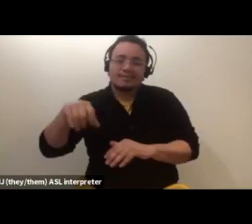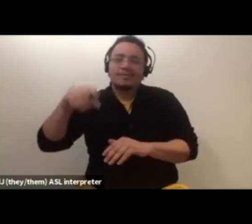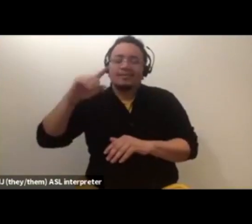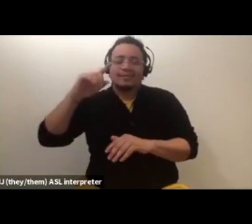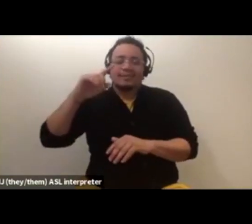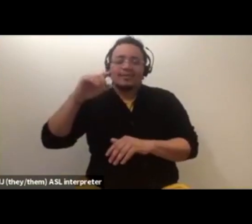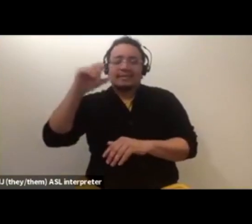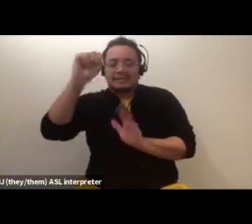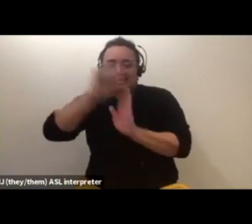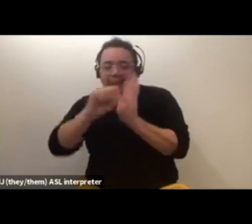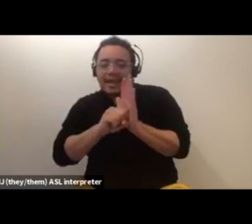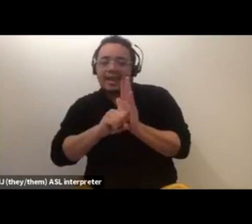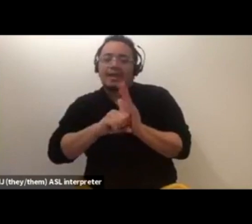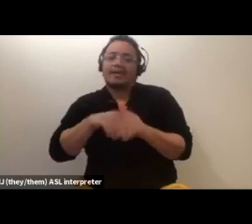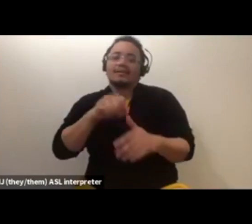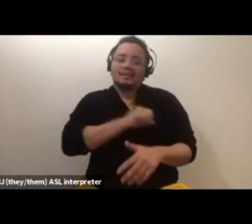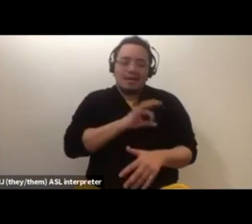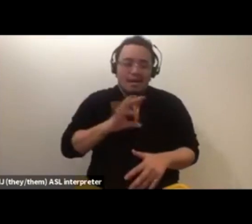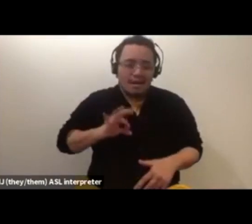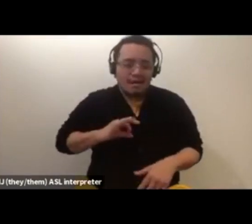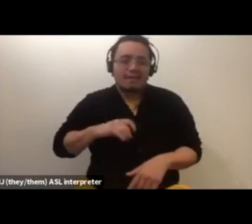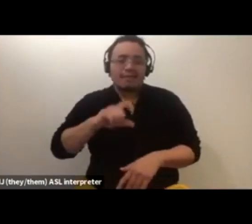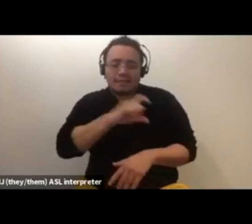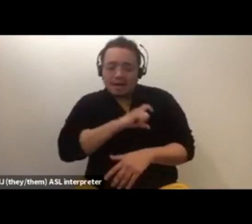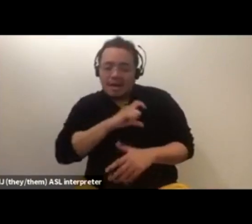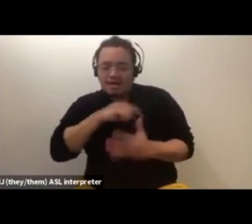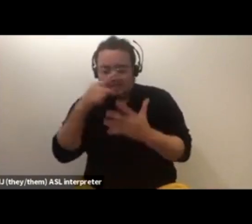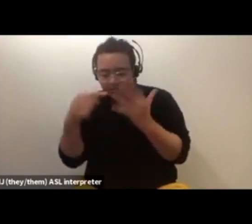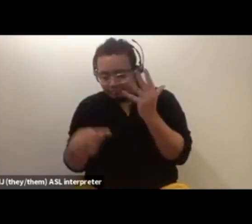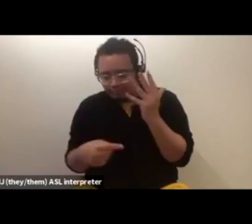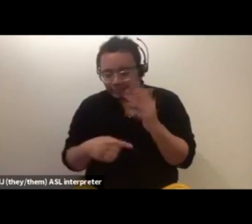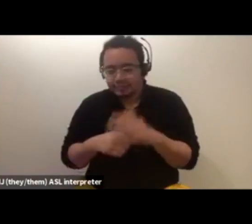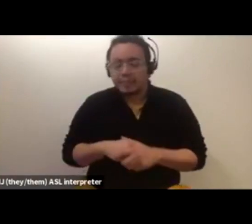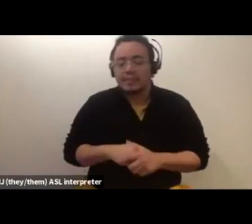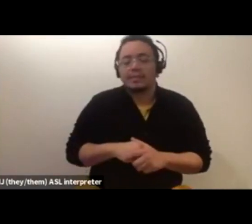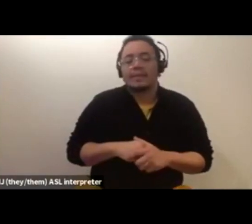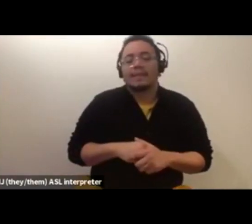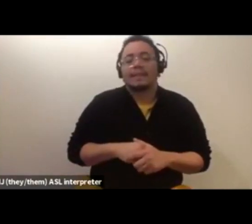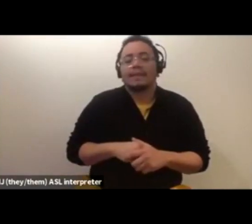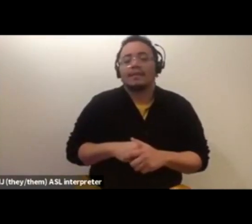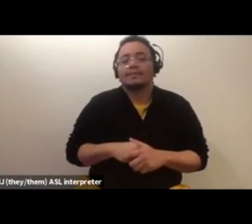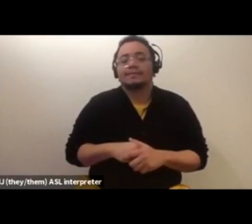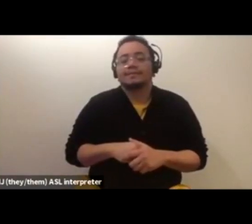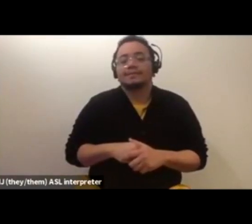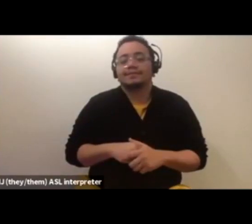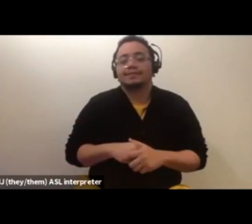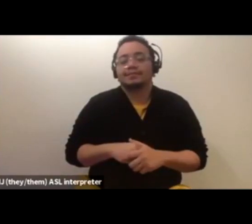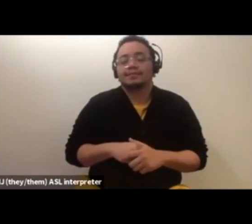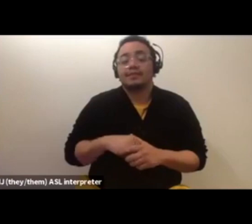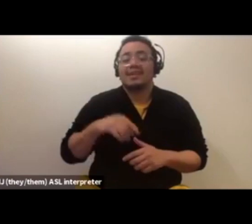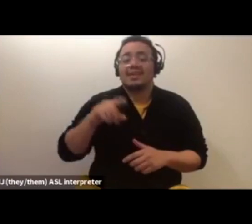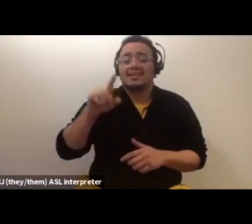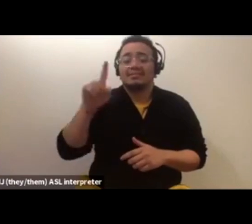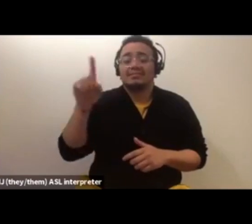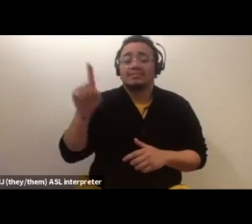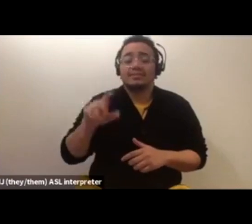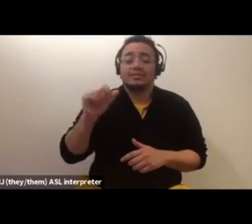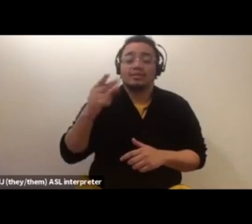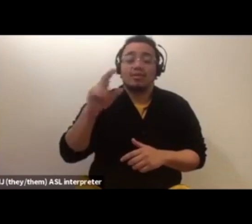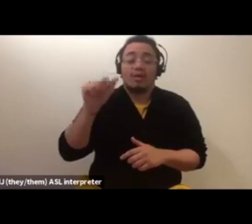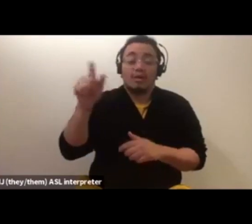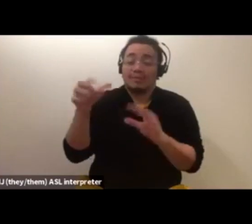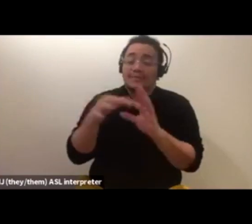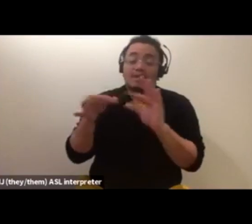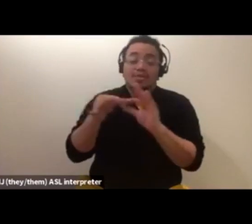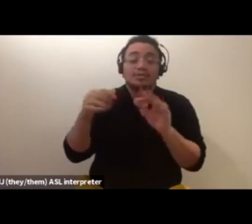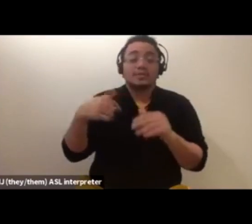As Zahara pointed out so eloquently, the people who we have entrusted to lead this country,